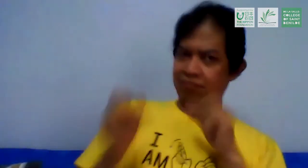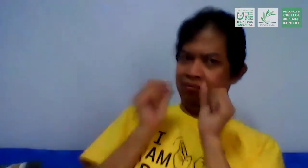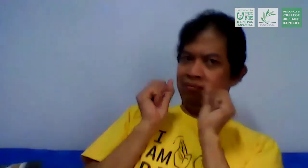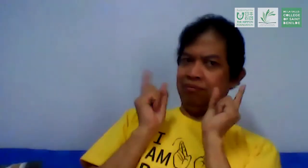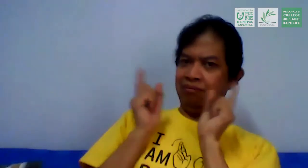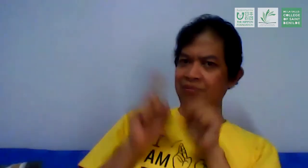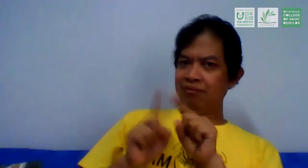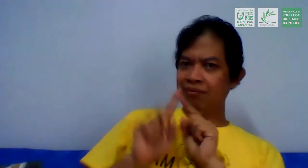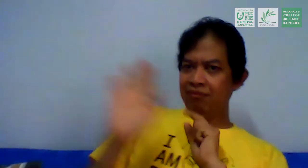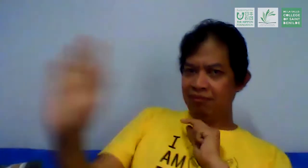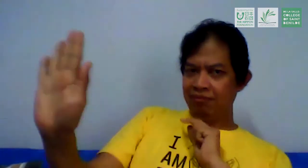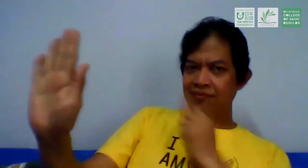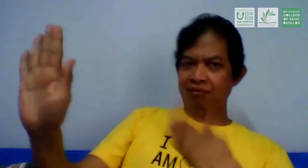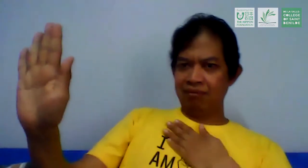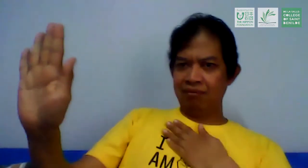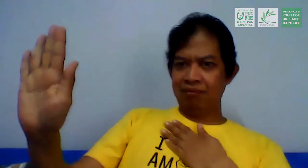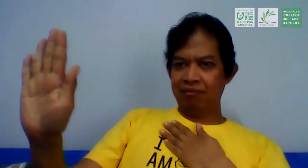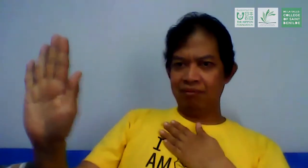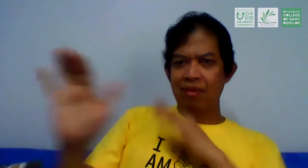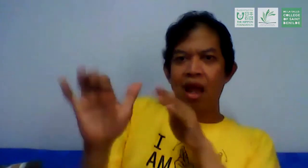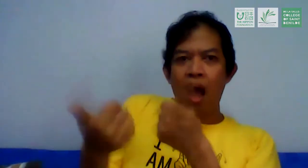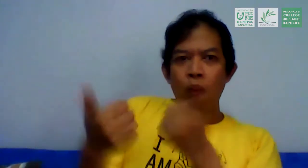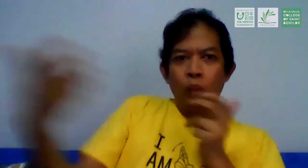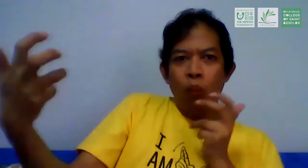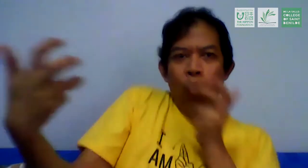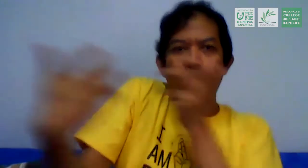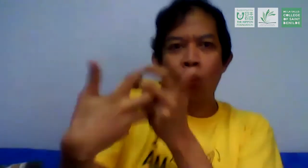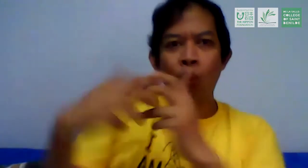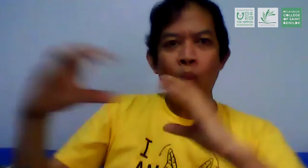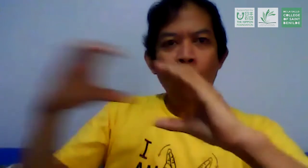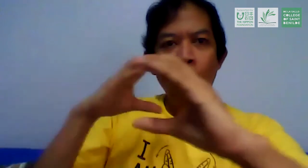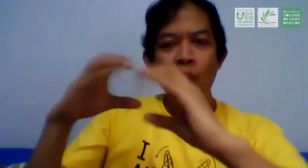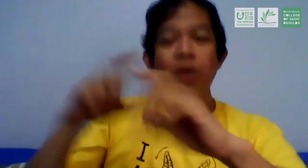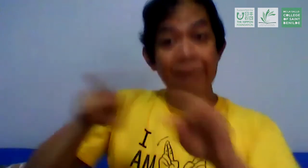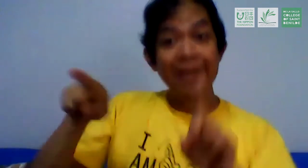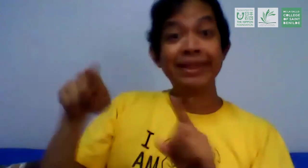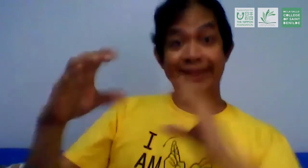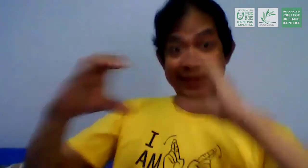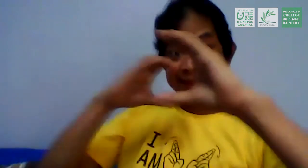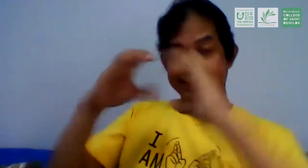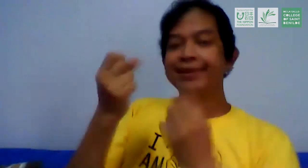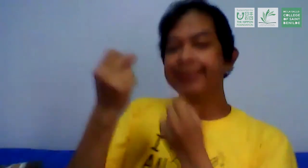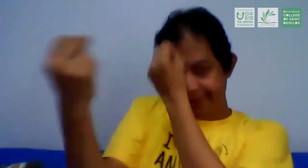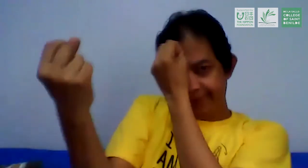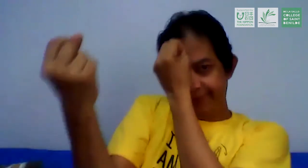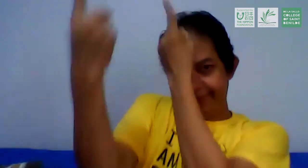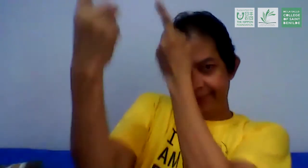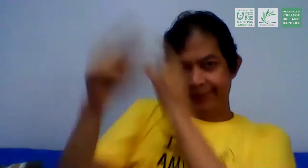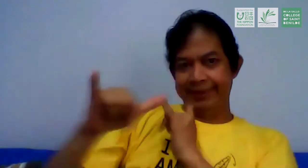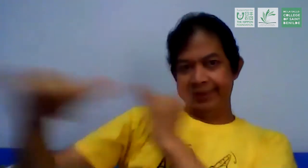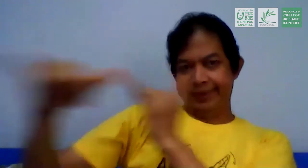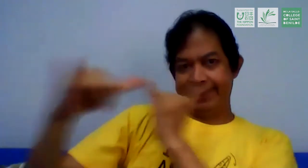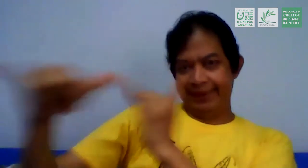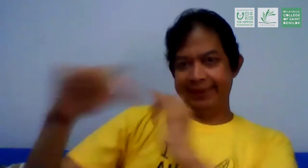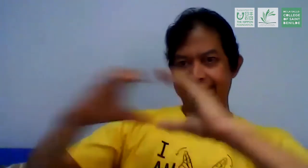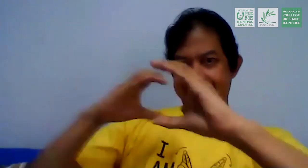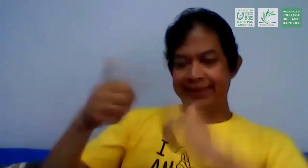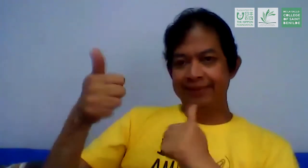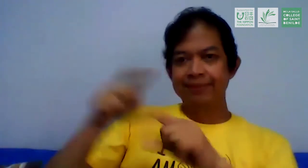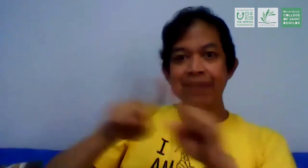because of the way I signed was different from theirs. They would often ask if I was hearing or deaf.